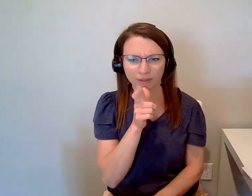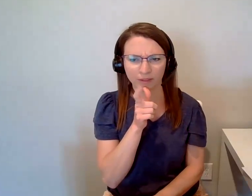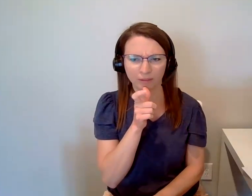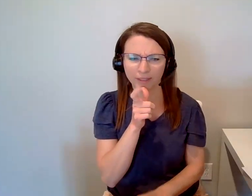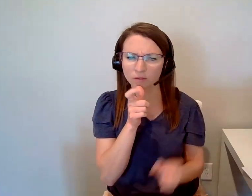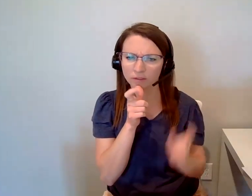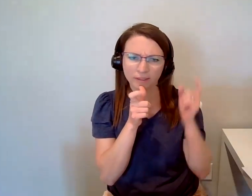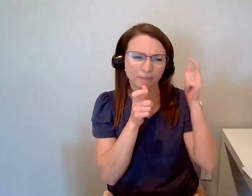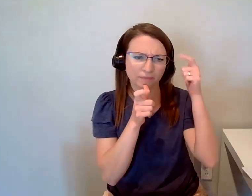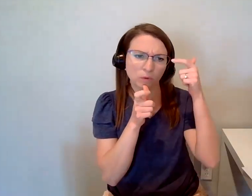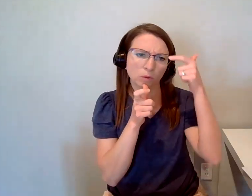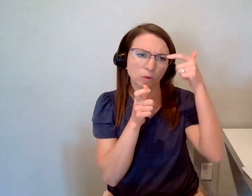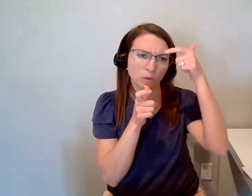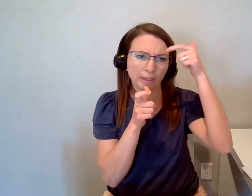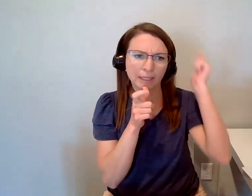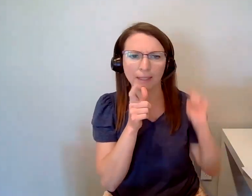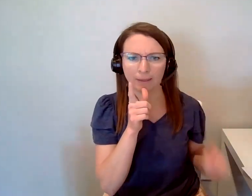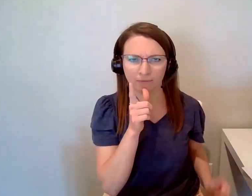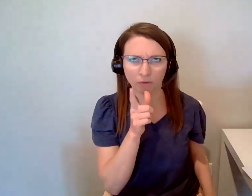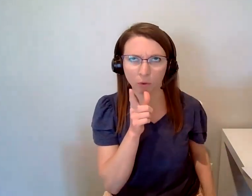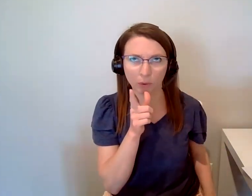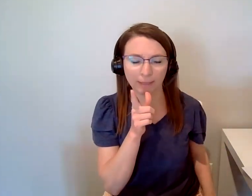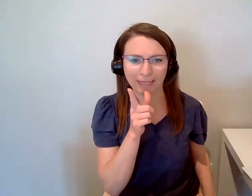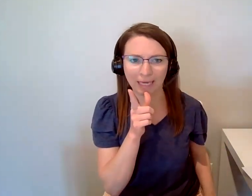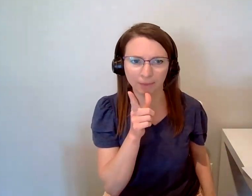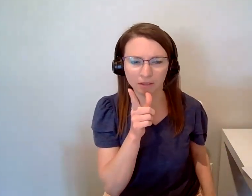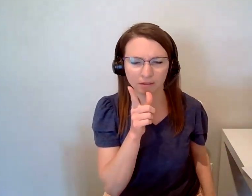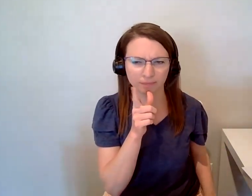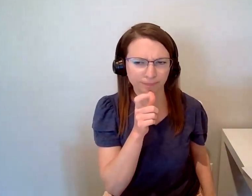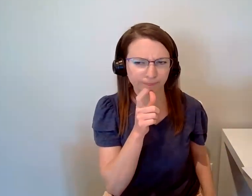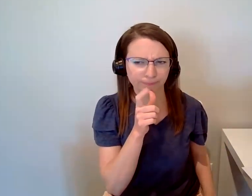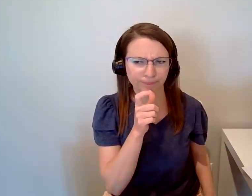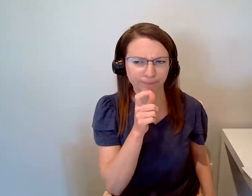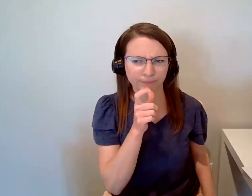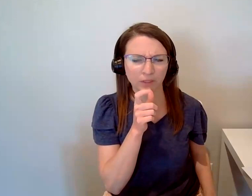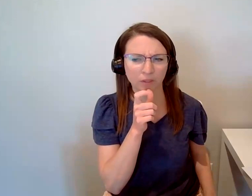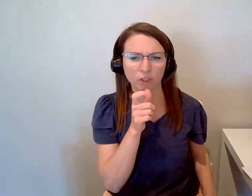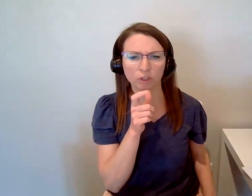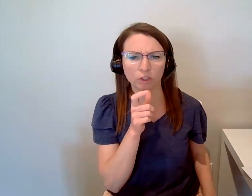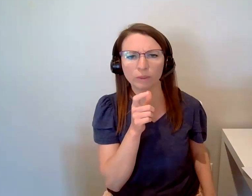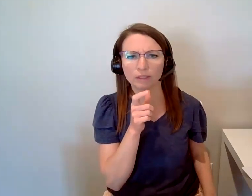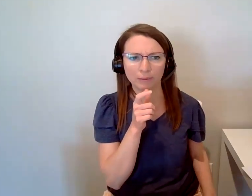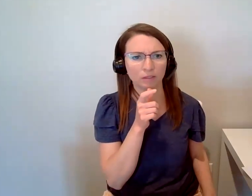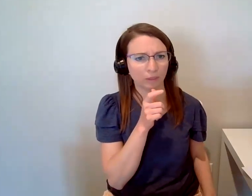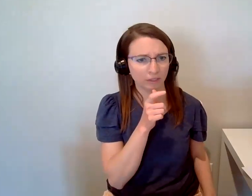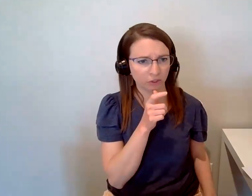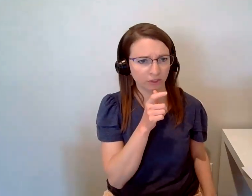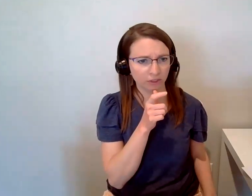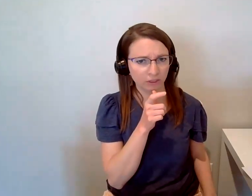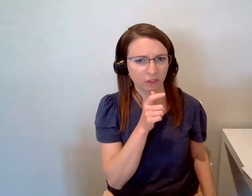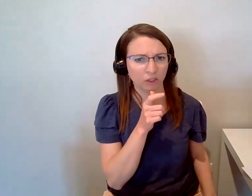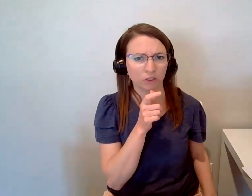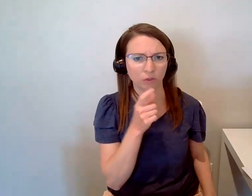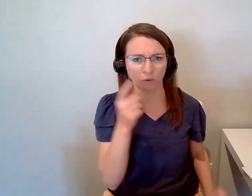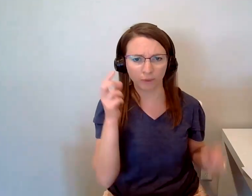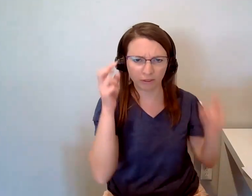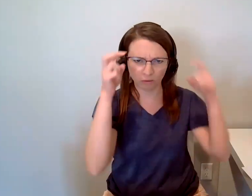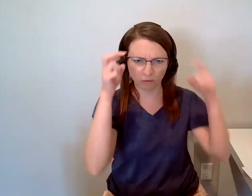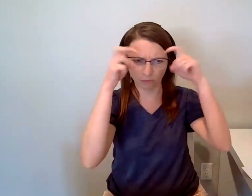You might notice that I'm furrowing my eyebrows. When you're doing WH question, you're going to furrow